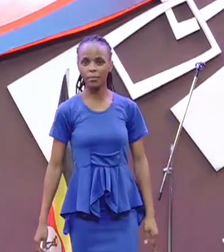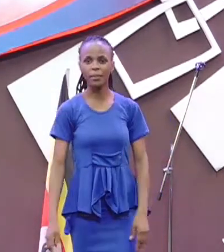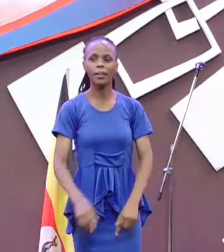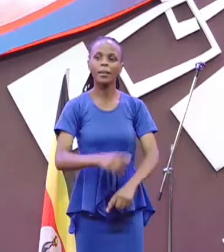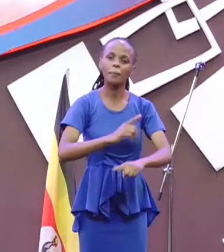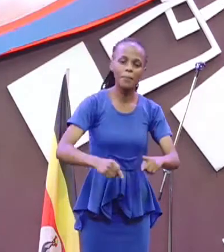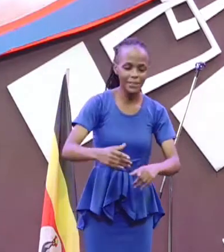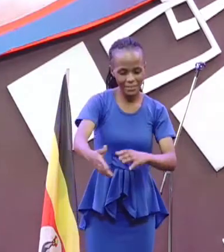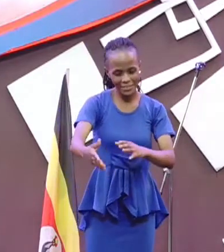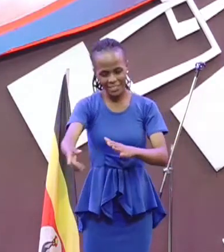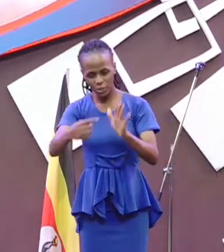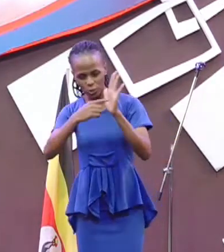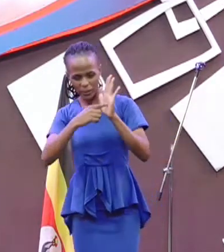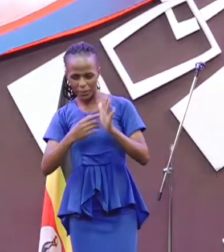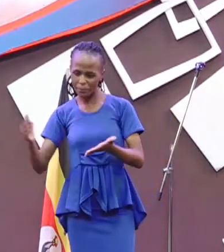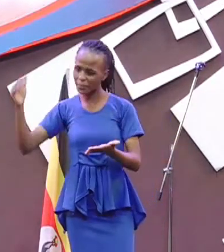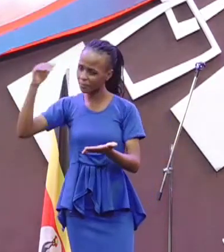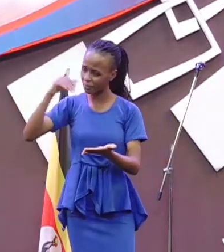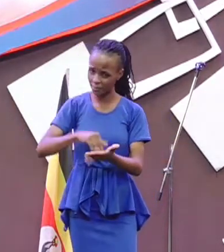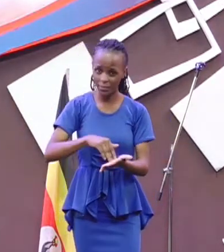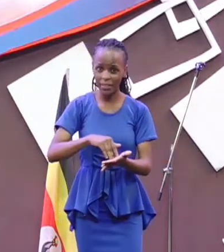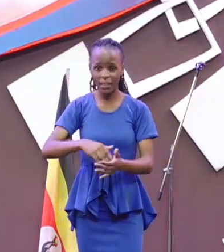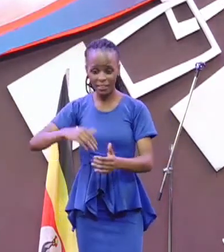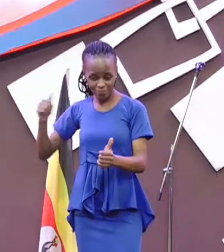gone, but they bring him next.